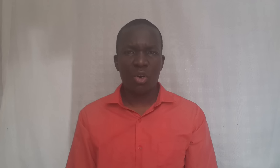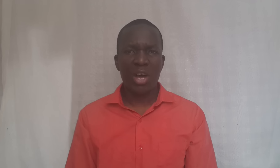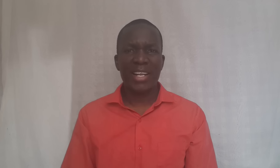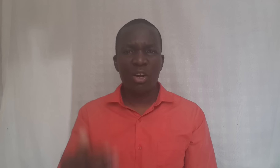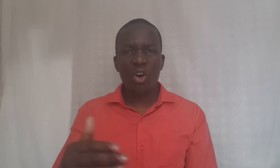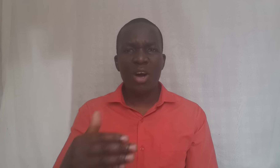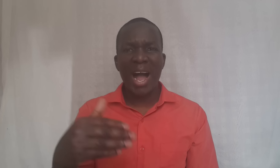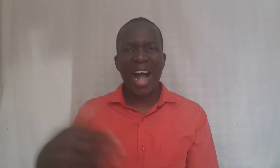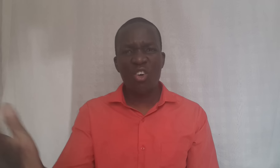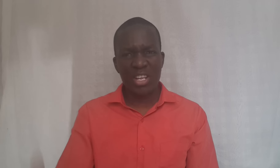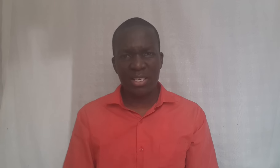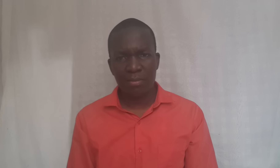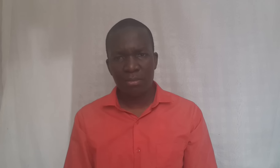or undergo agony.